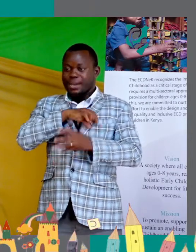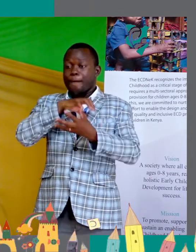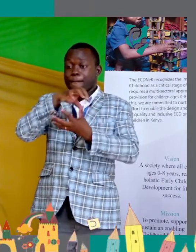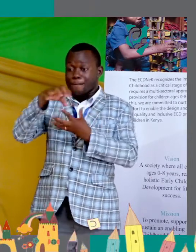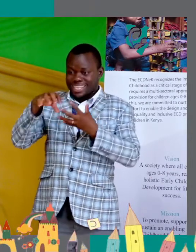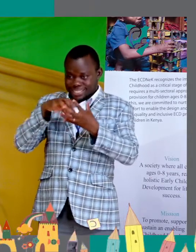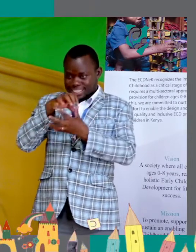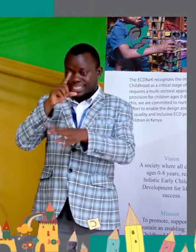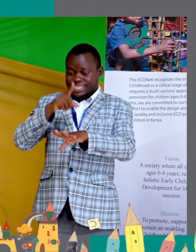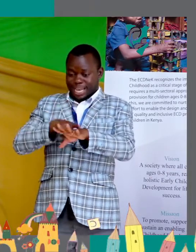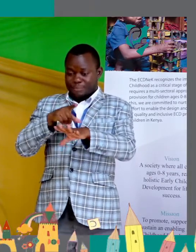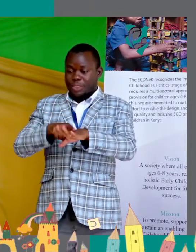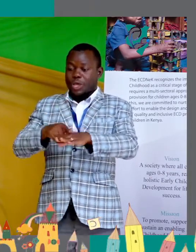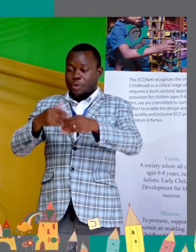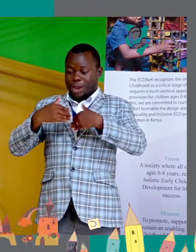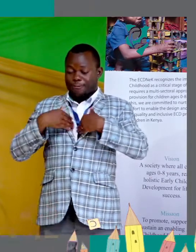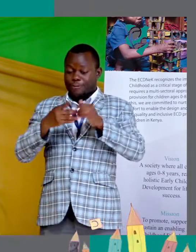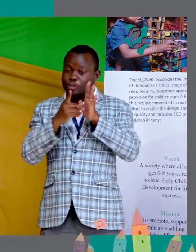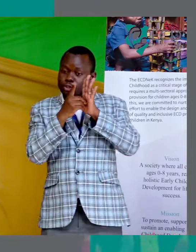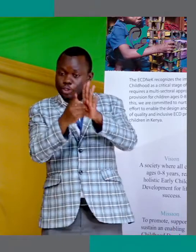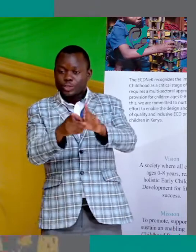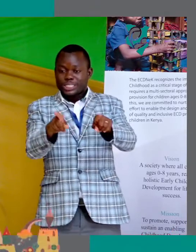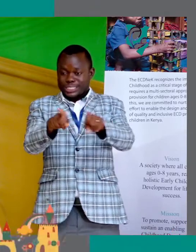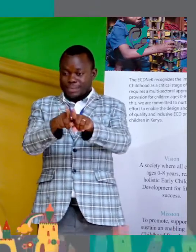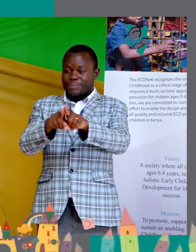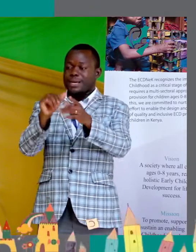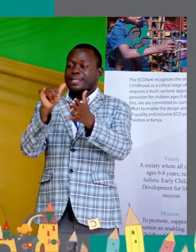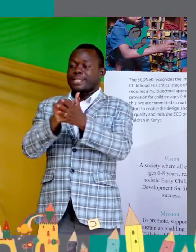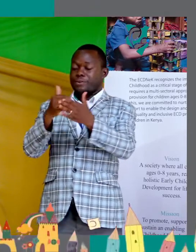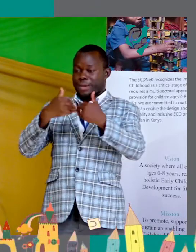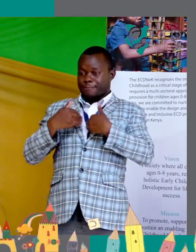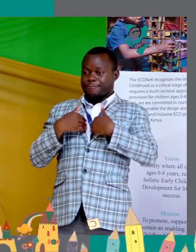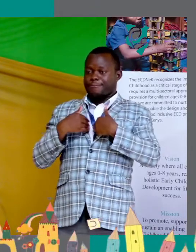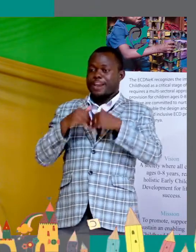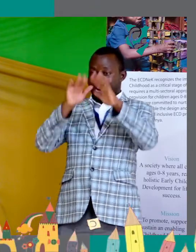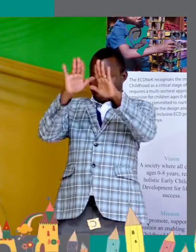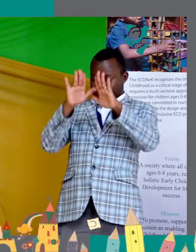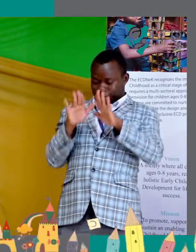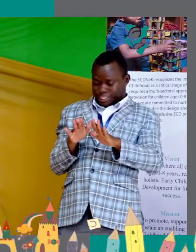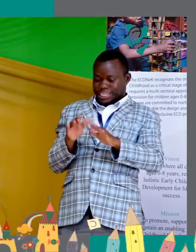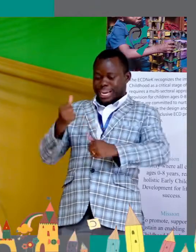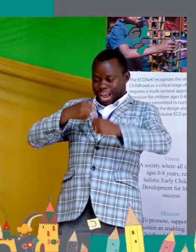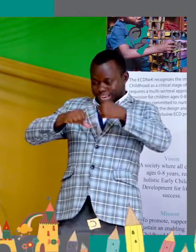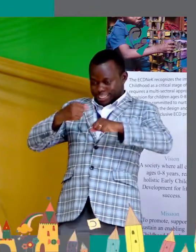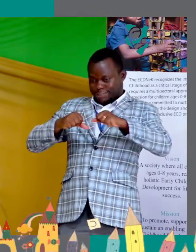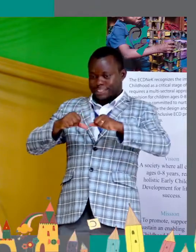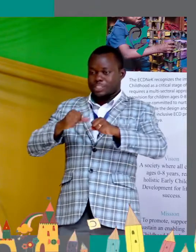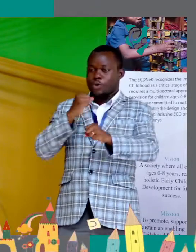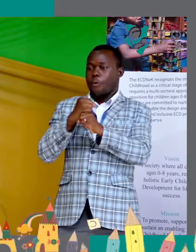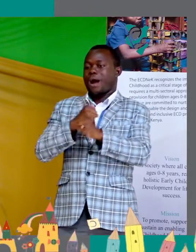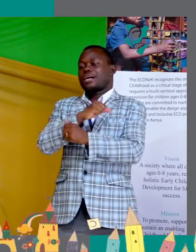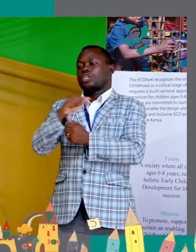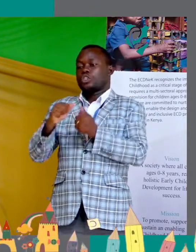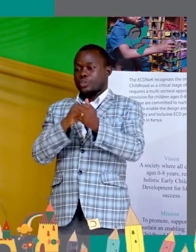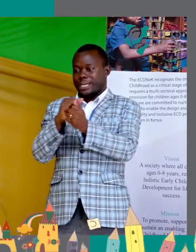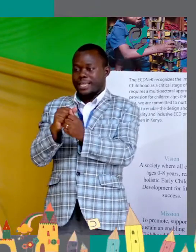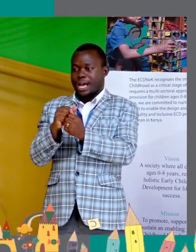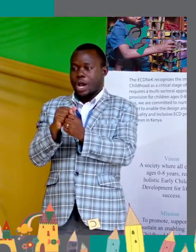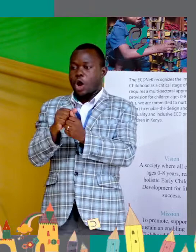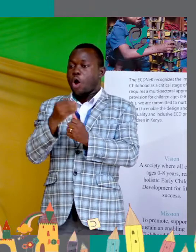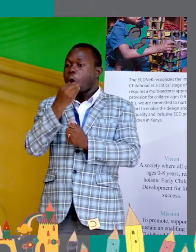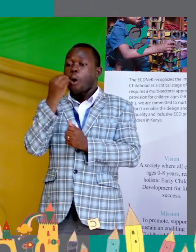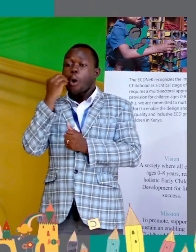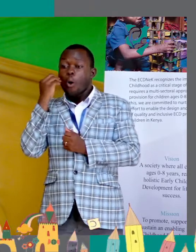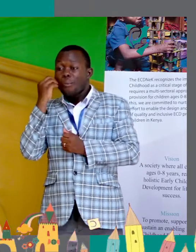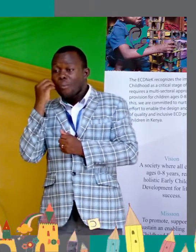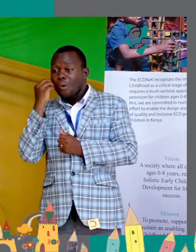to demonstrate responsive caregiving activities. They carry along with them homemade play items